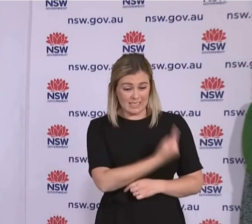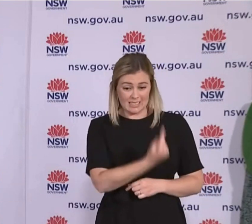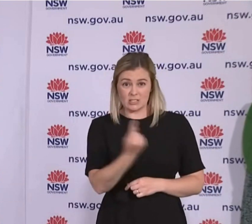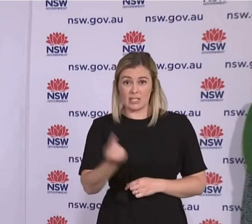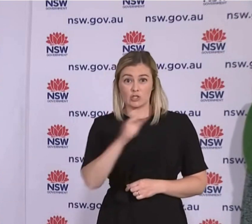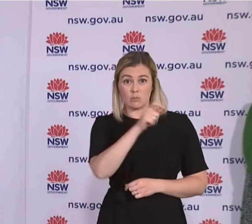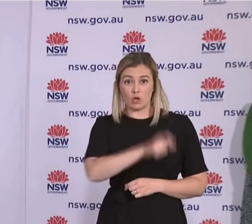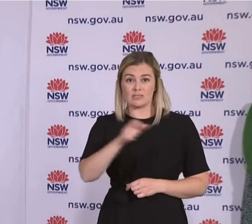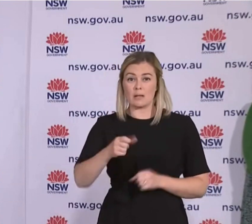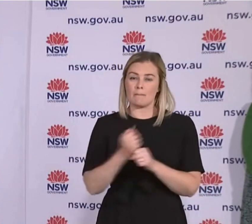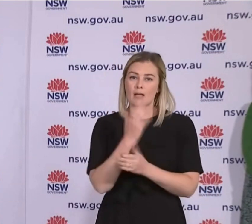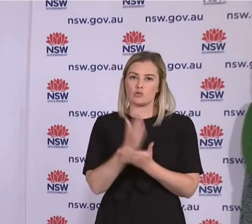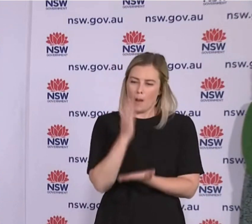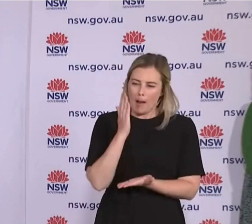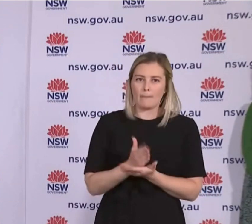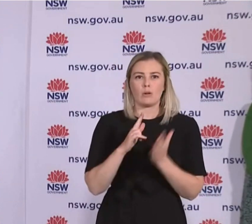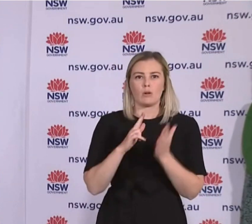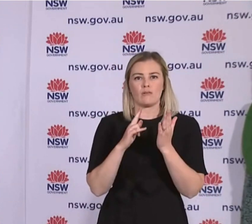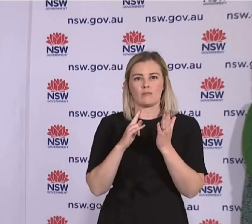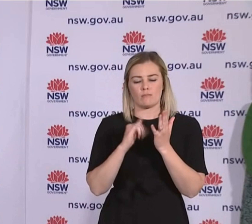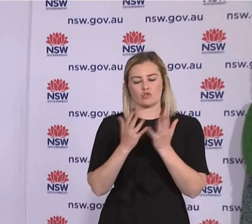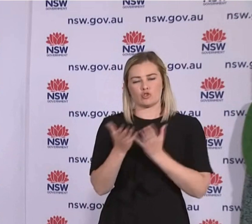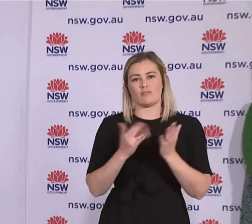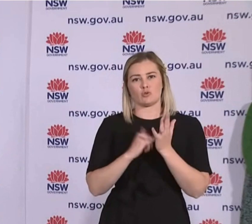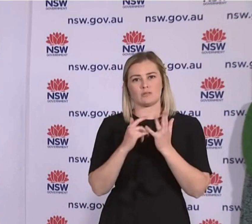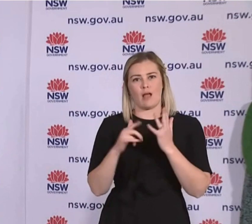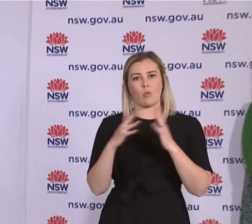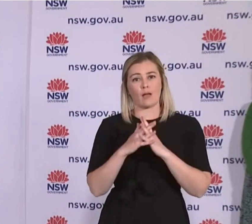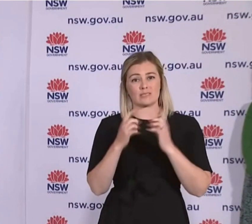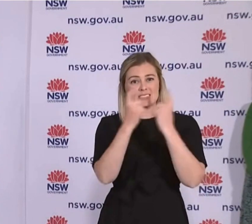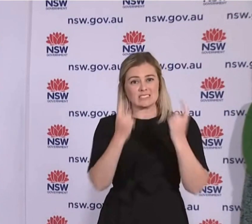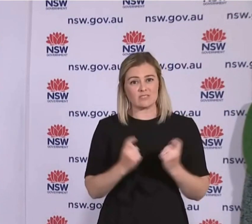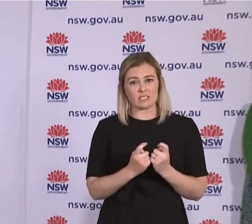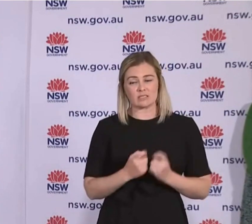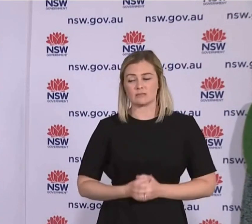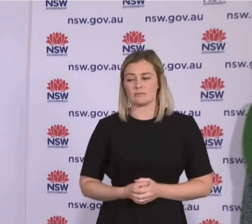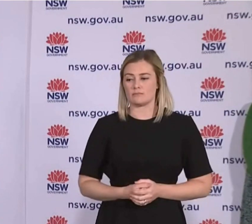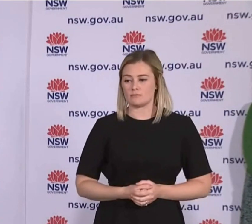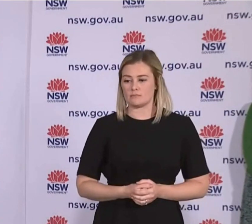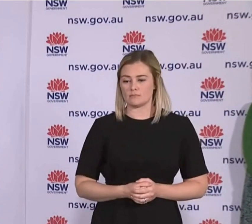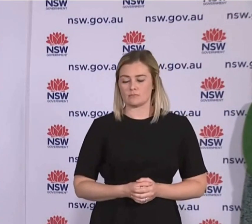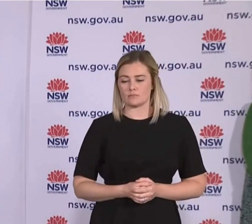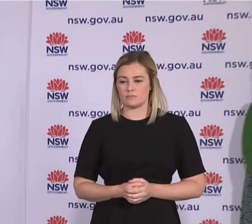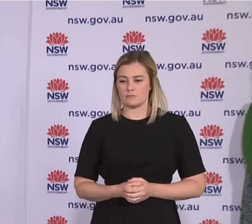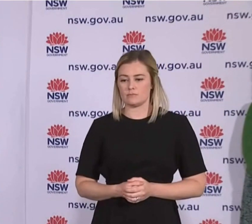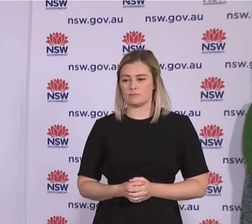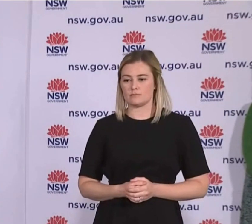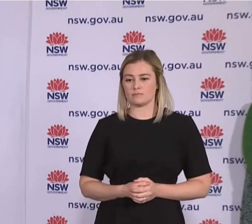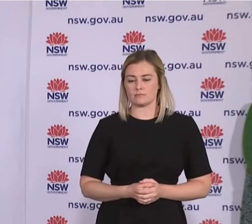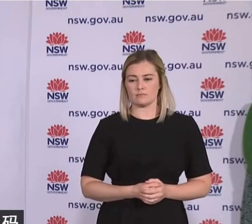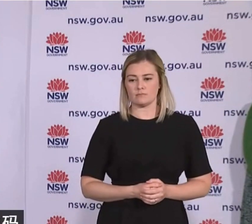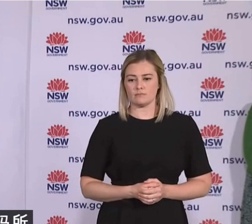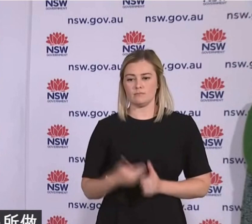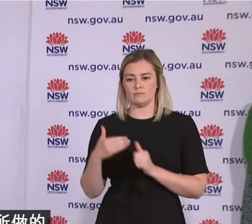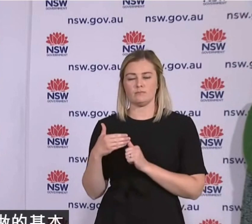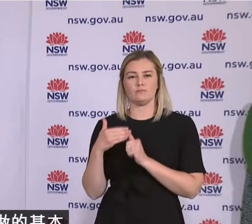valid Service New South Wales certificate? Now, the framework will be basically the same as